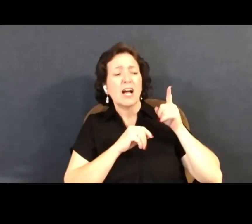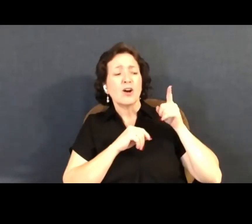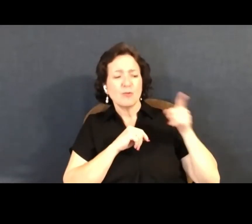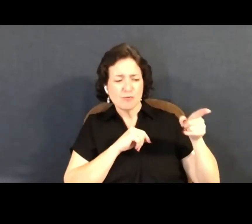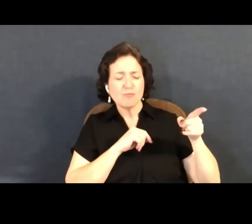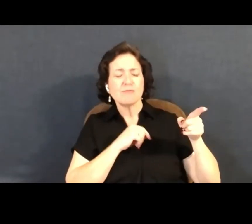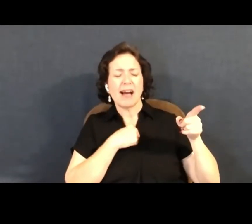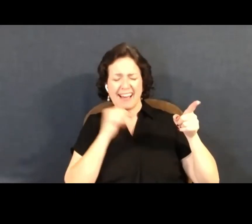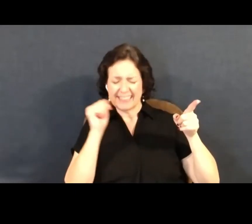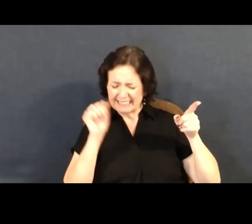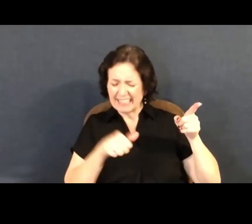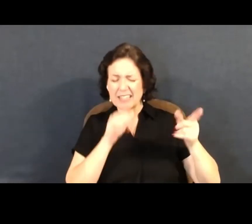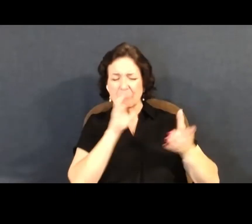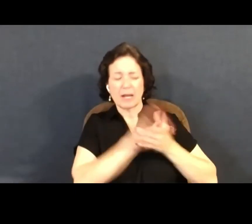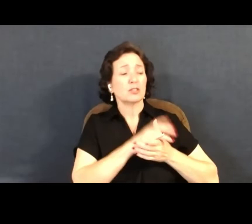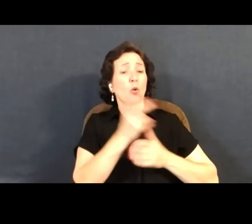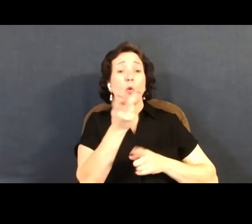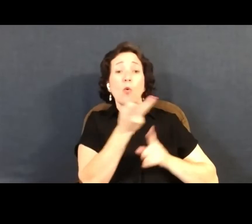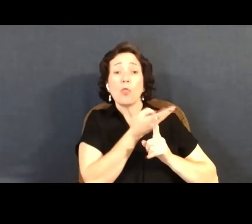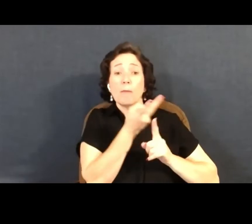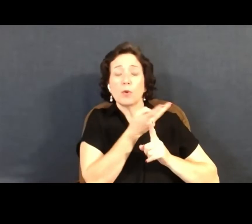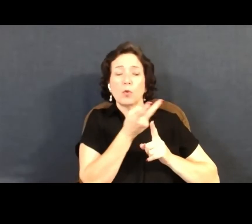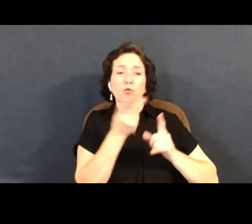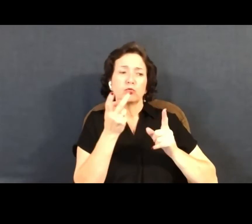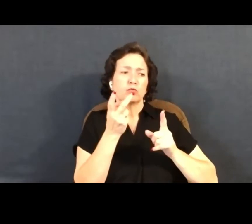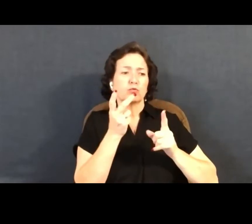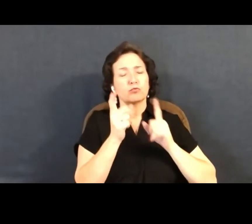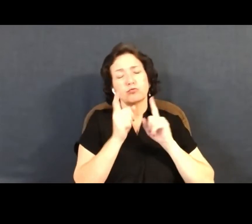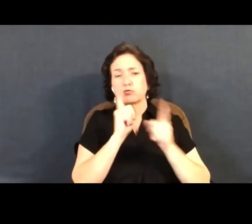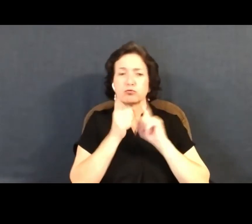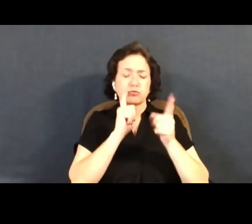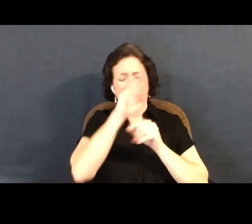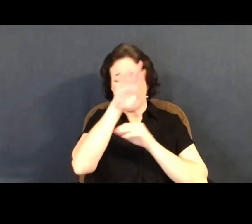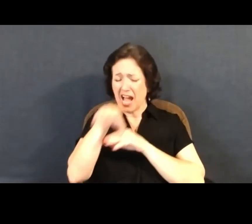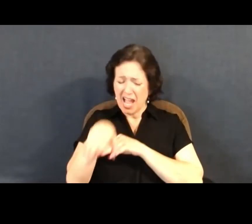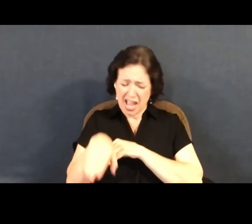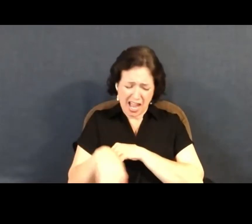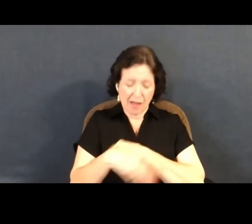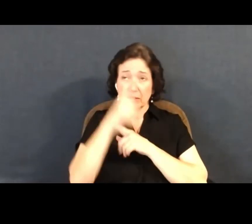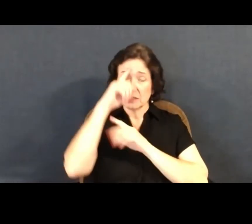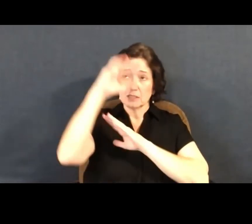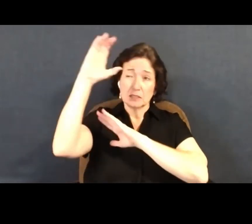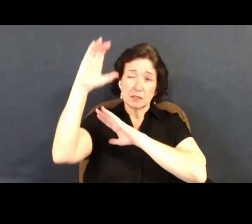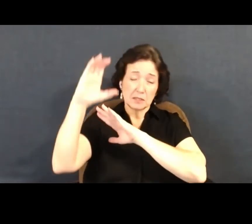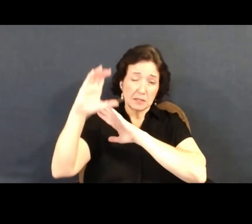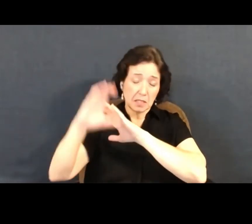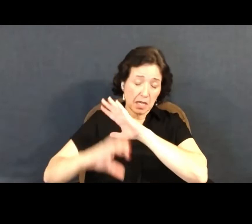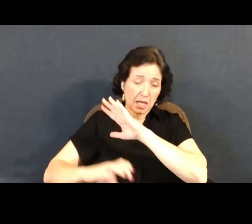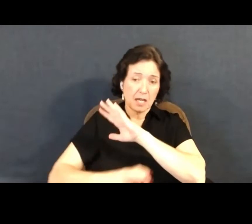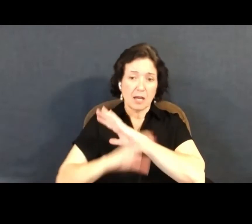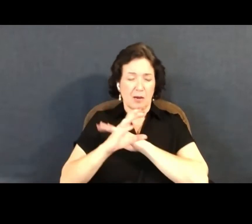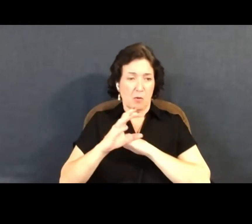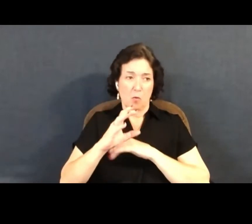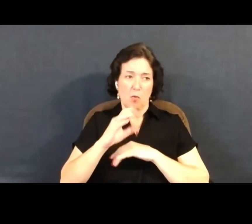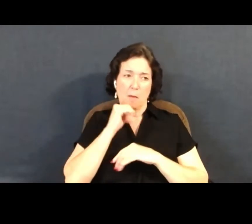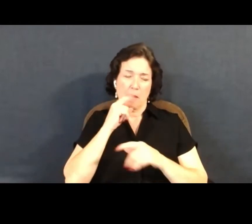can marry." And they talked and talked and talked until the sun began to set, and it wouldn't have been seemly for him to